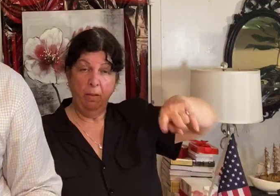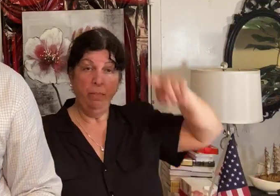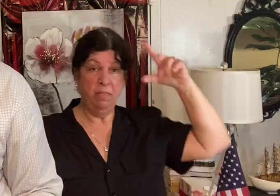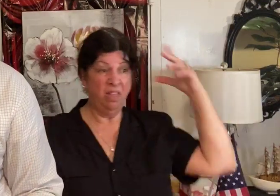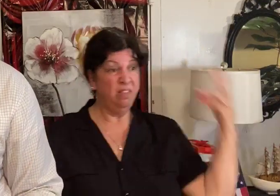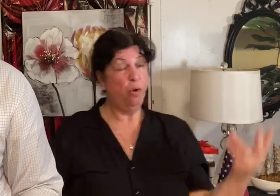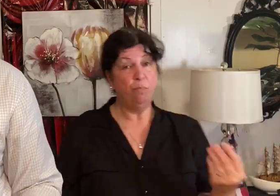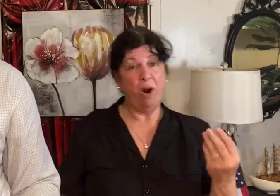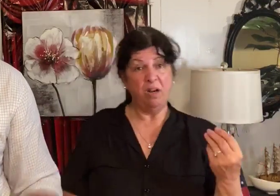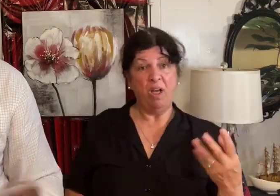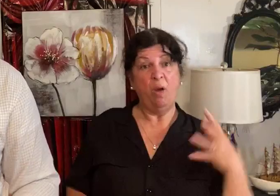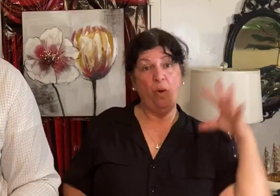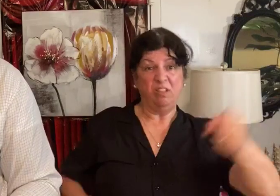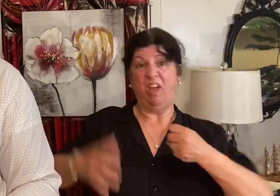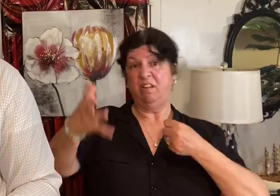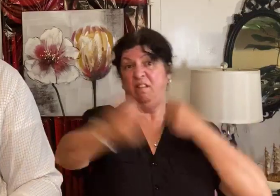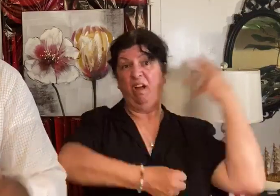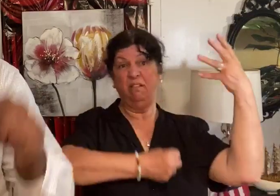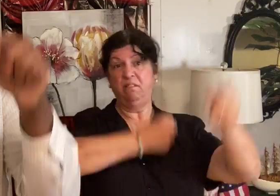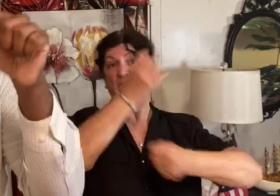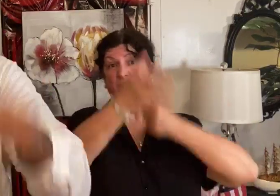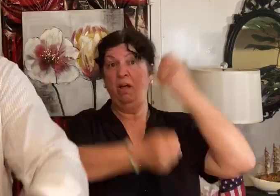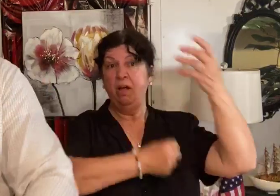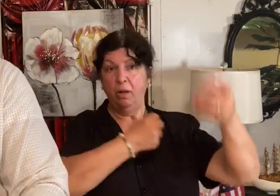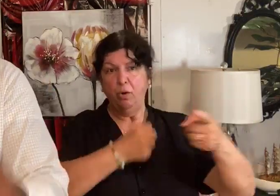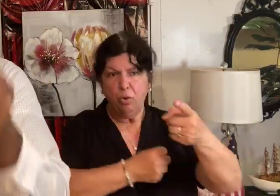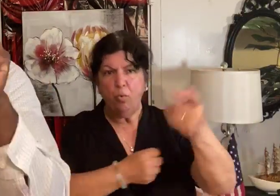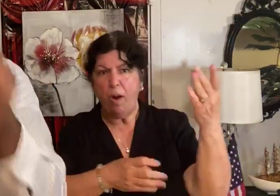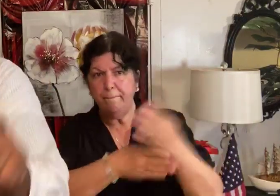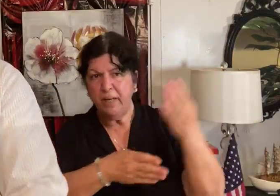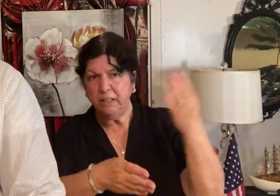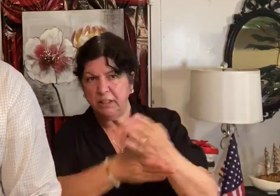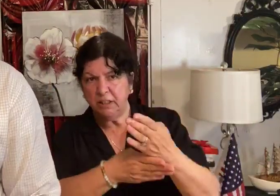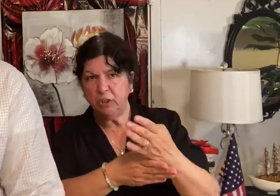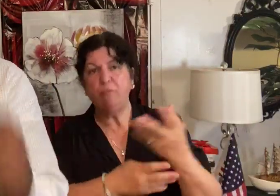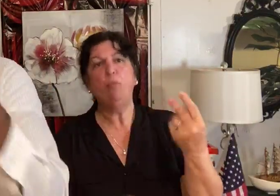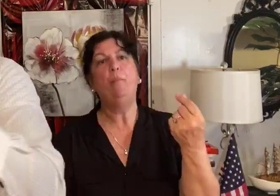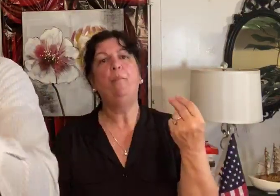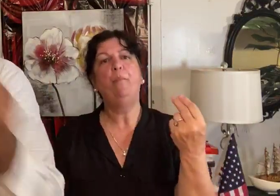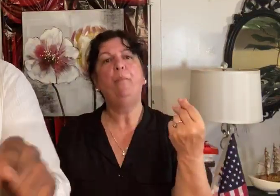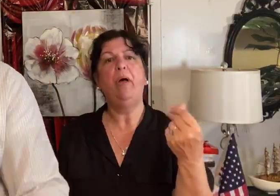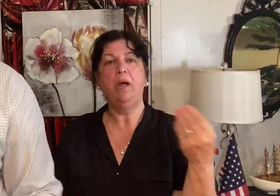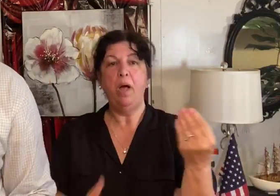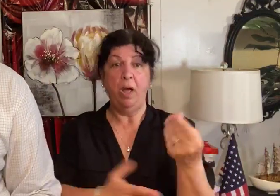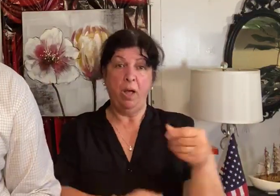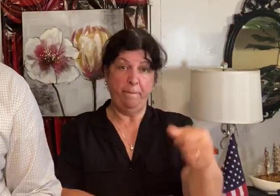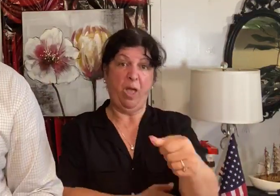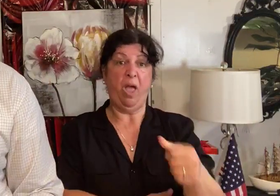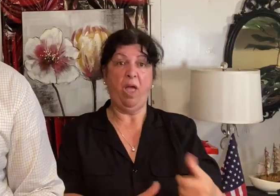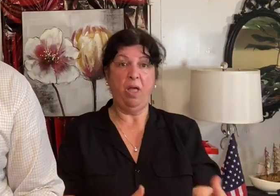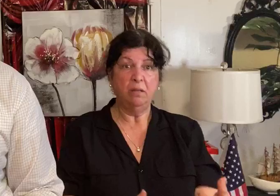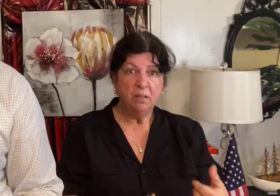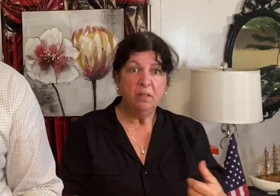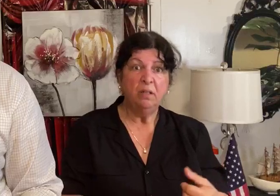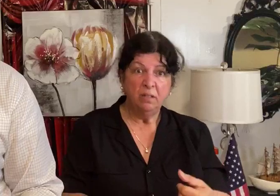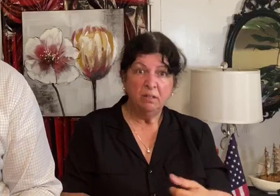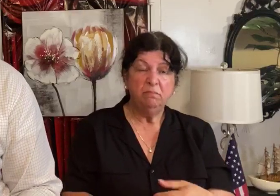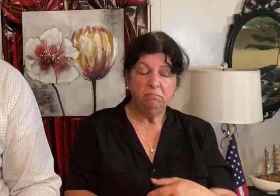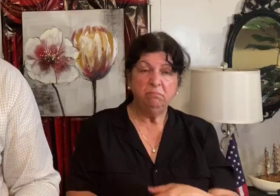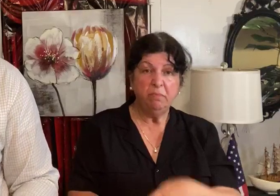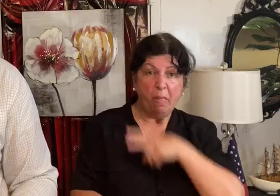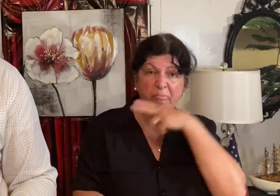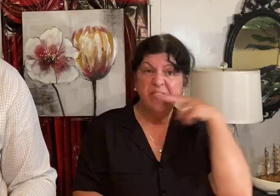for money. He says, if you want to have your business here, you're going to have to pay. They're taking money from people as we